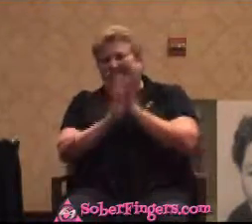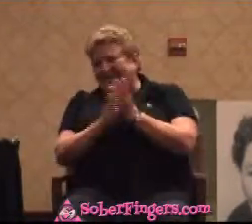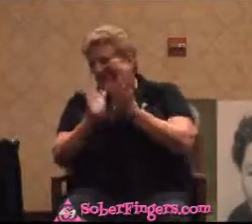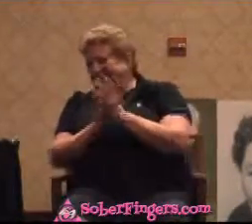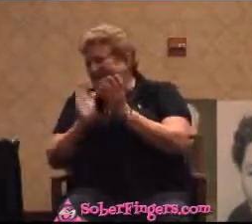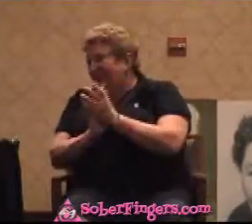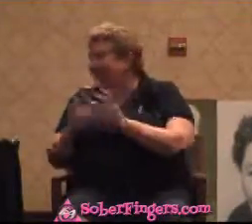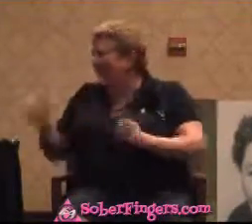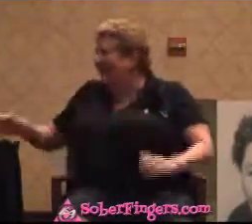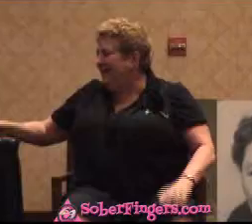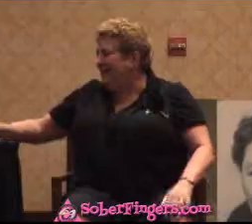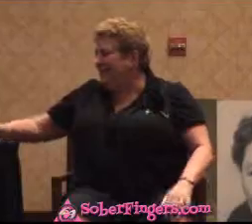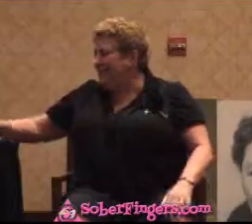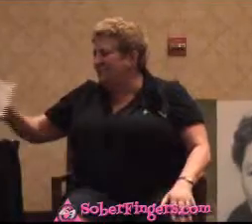Got to be.